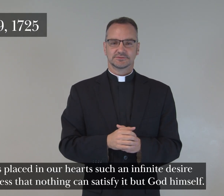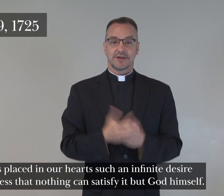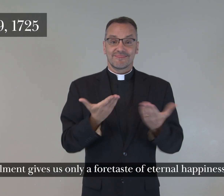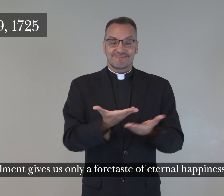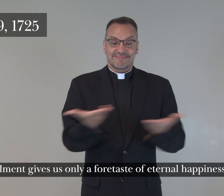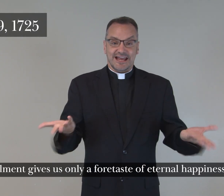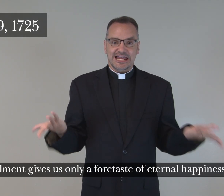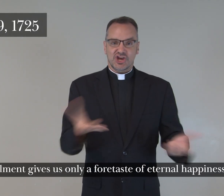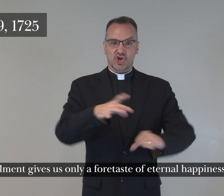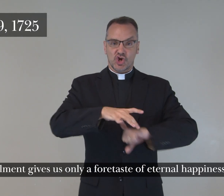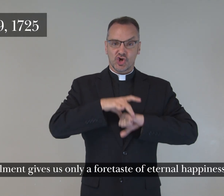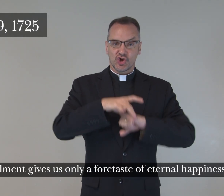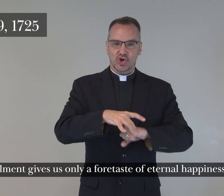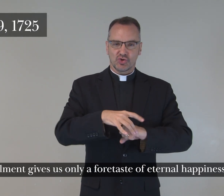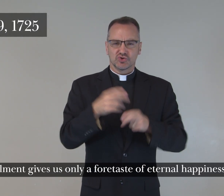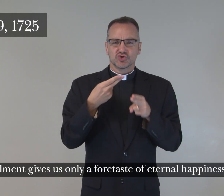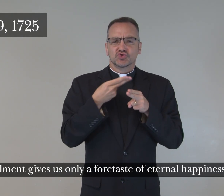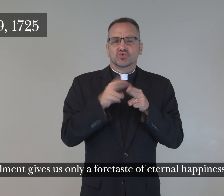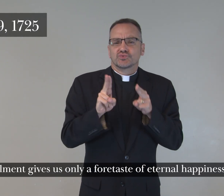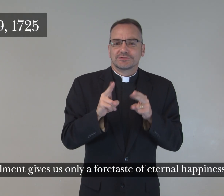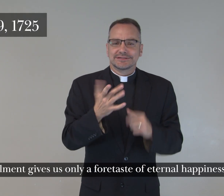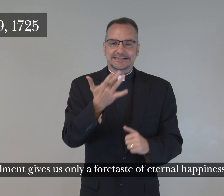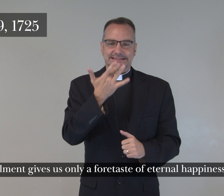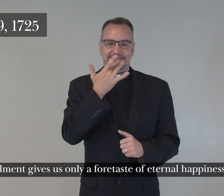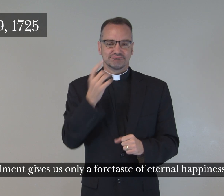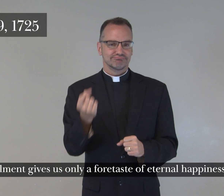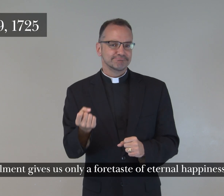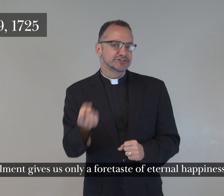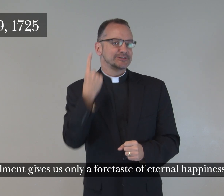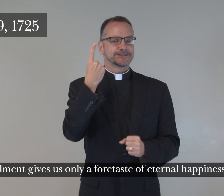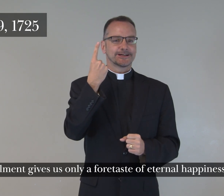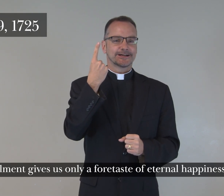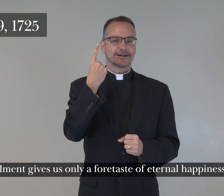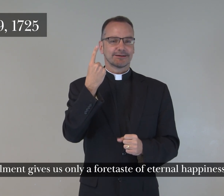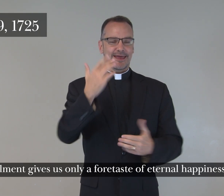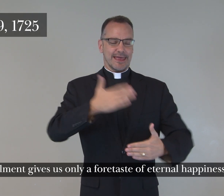All earthly fulfillment gives us only a foretaste of eternal happiness.